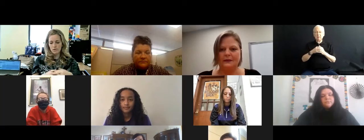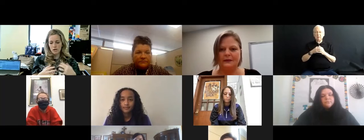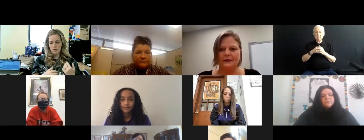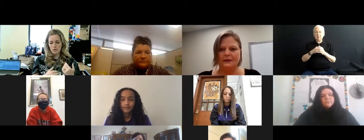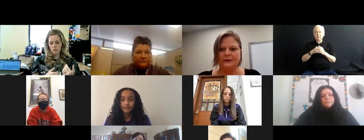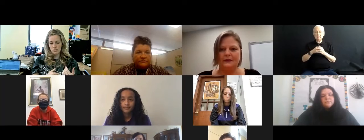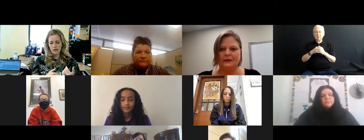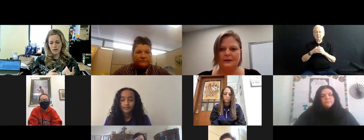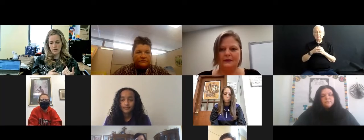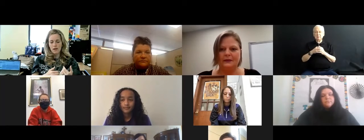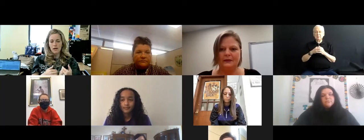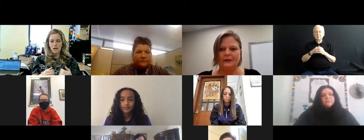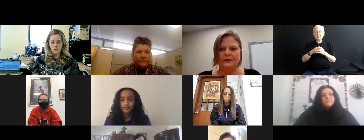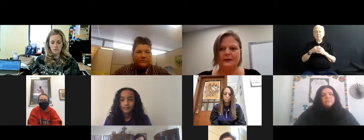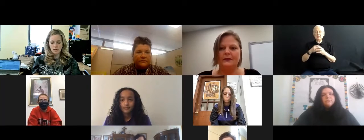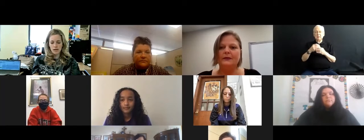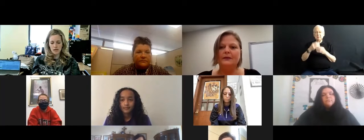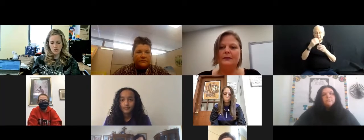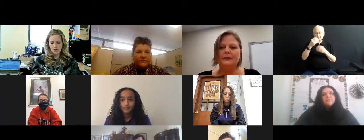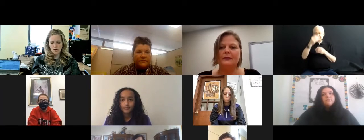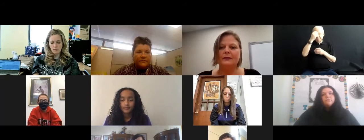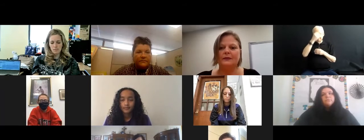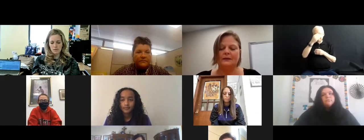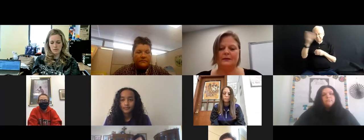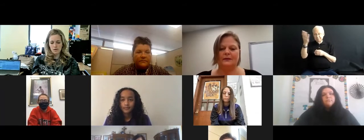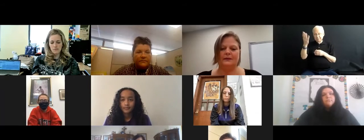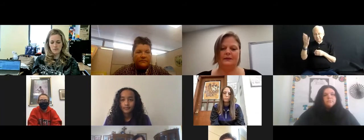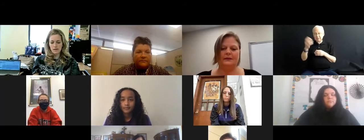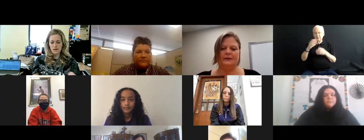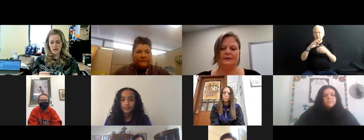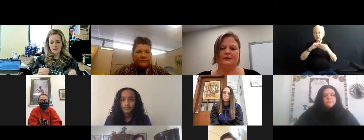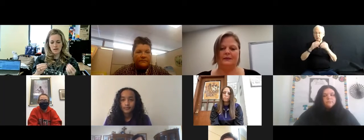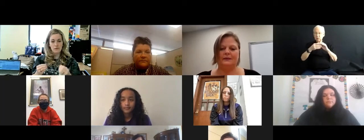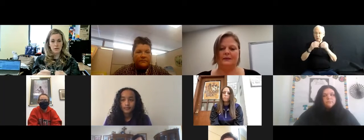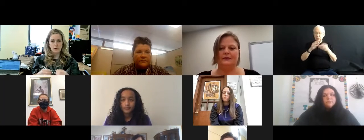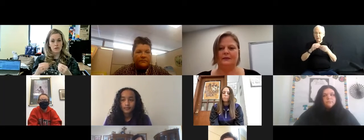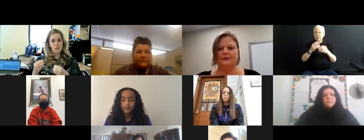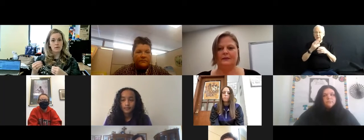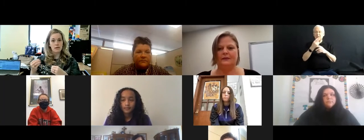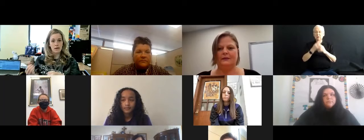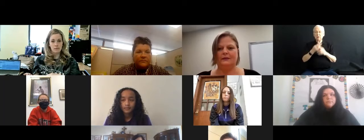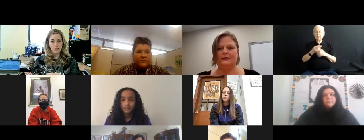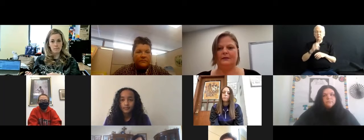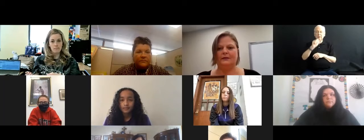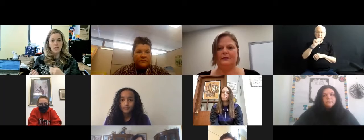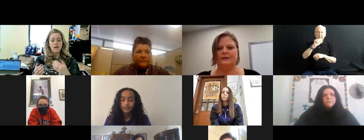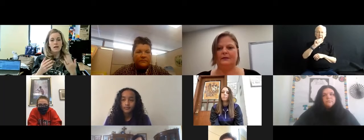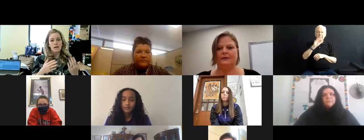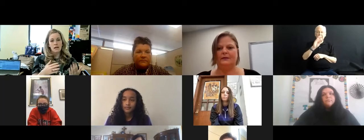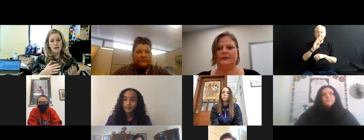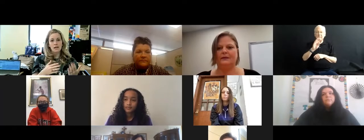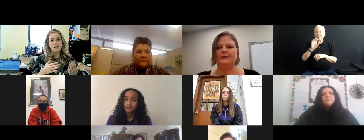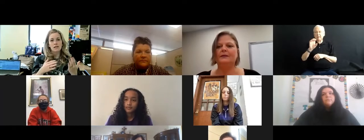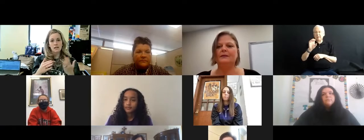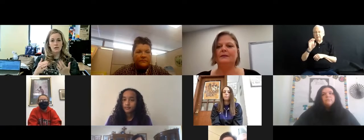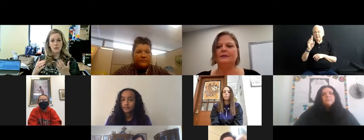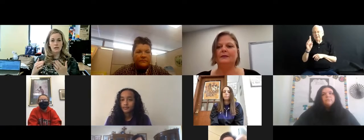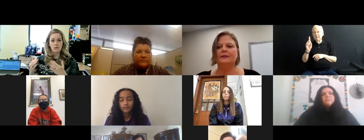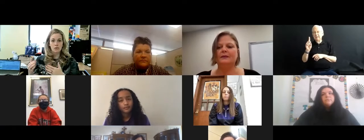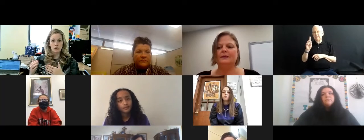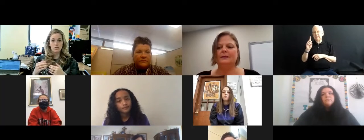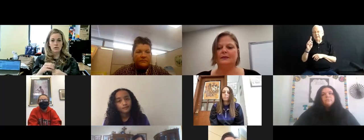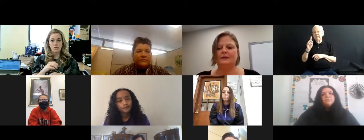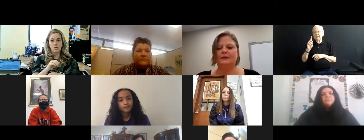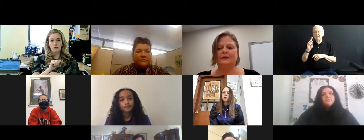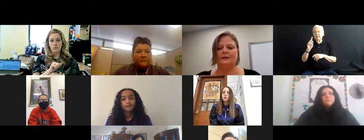where you tell a story and you use the hand shapes of the ASL finger-spelled alphabet in